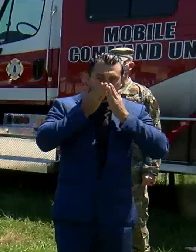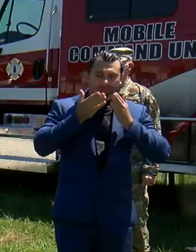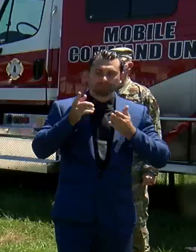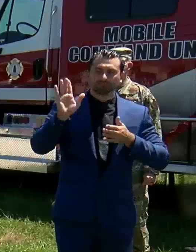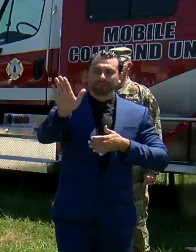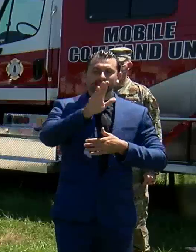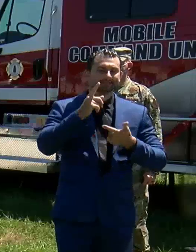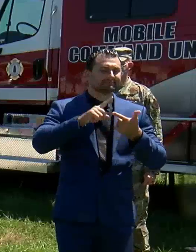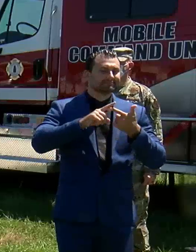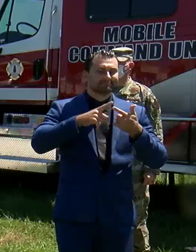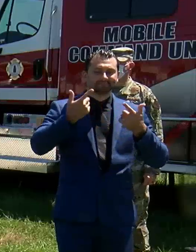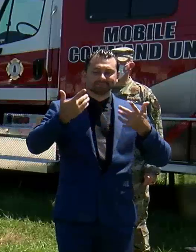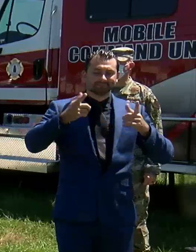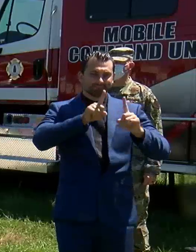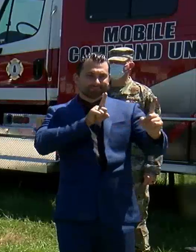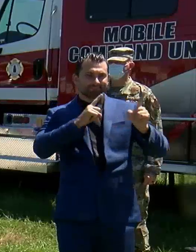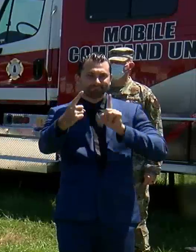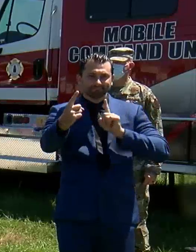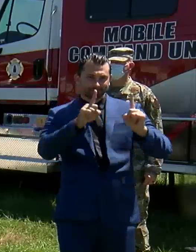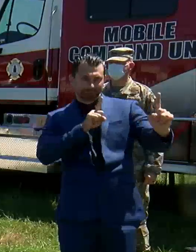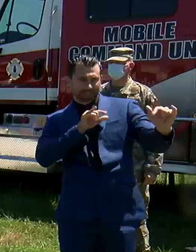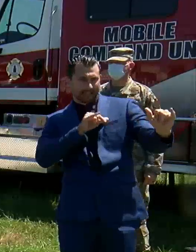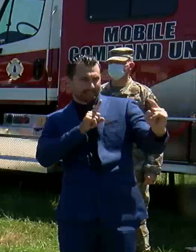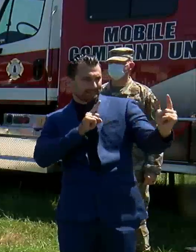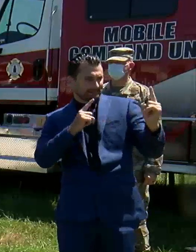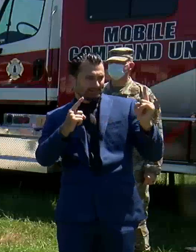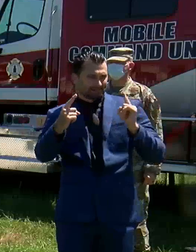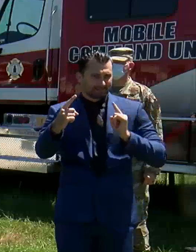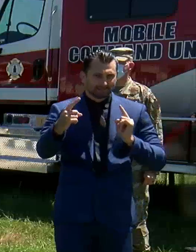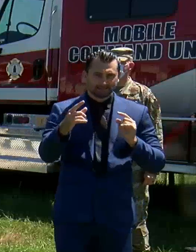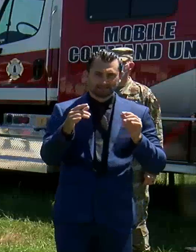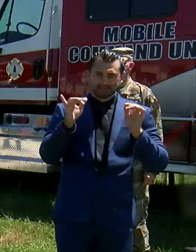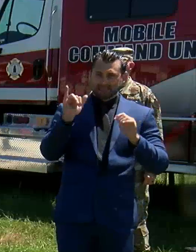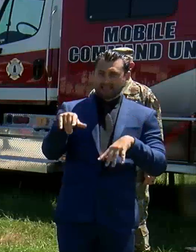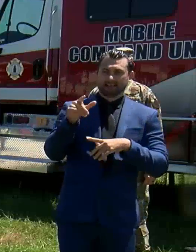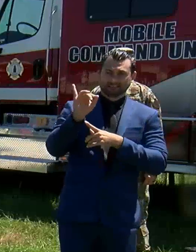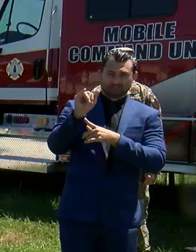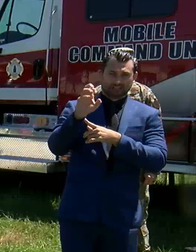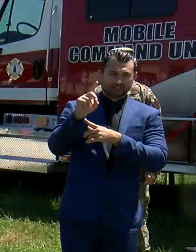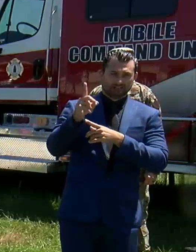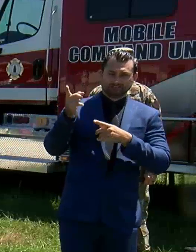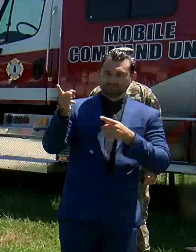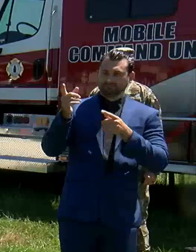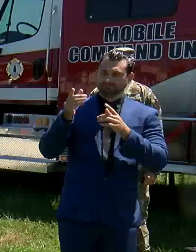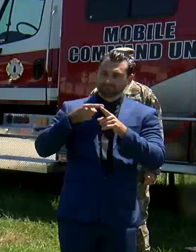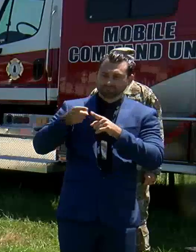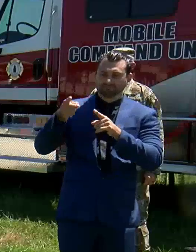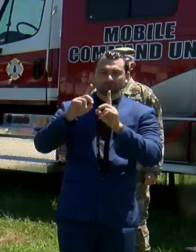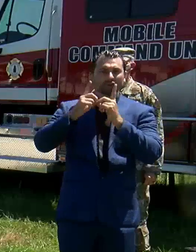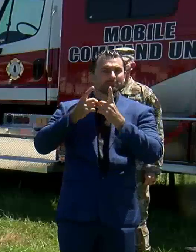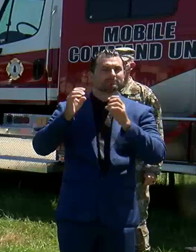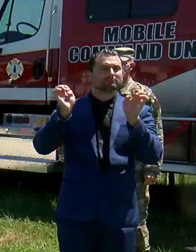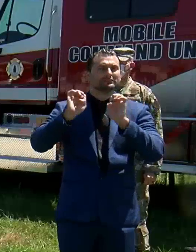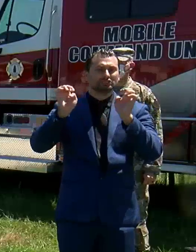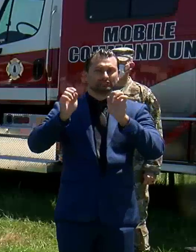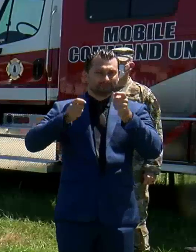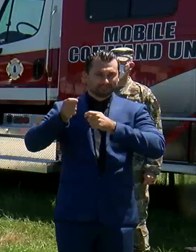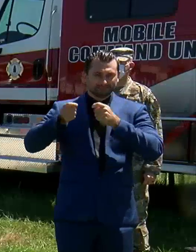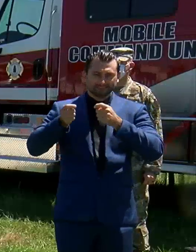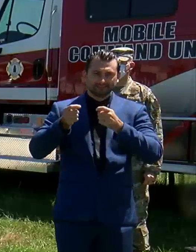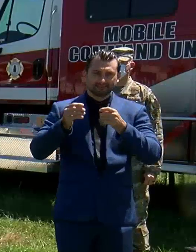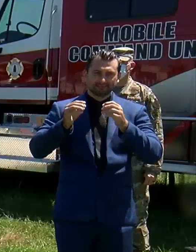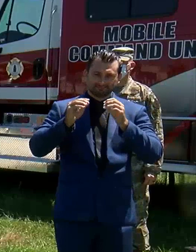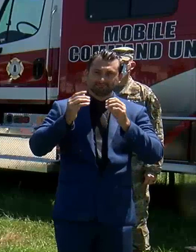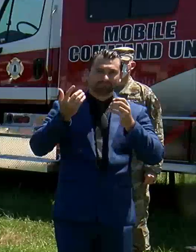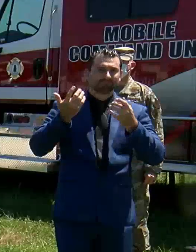where our mouth is. So Jared, pretty soon, Department of Emergency Management, we will have sent out 10 million masks to just